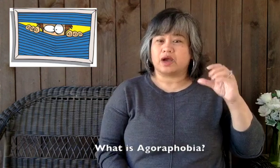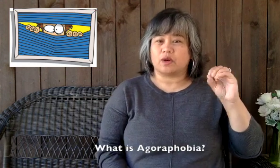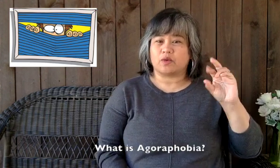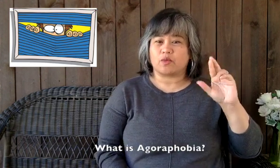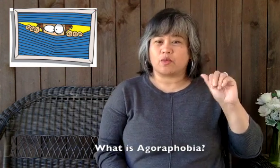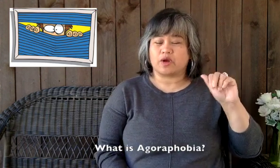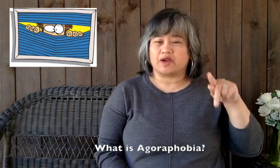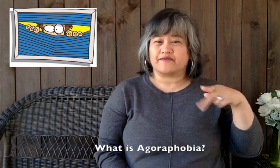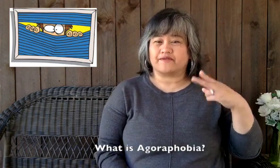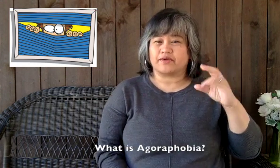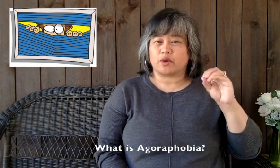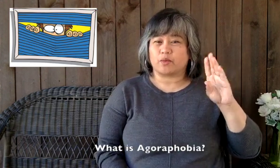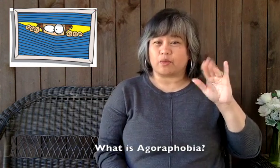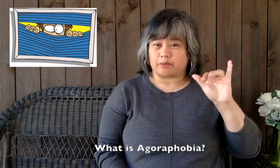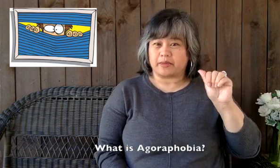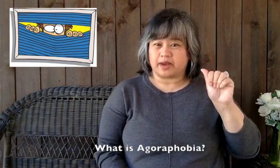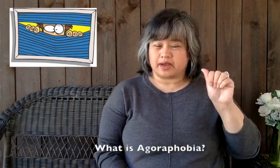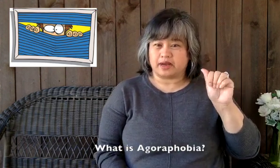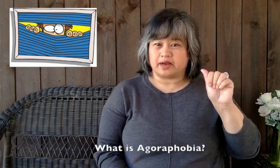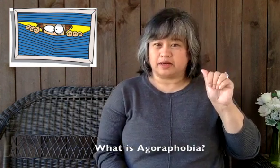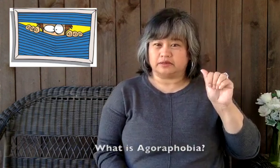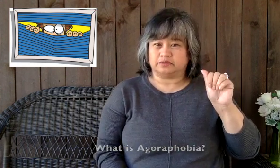What is agoraphobia?